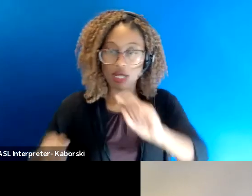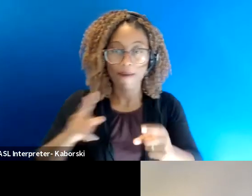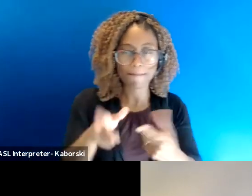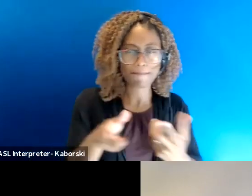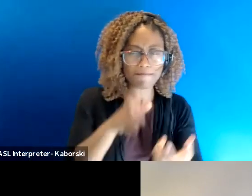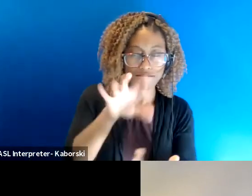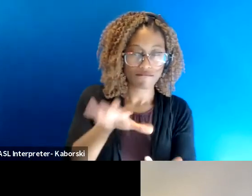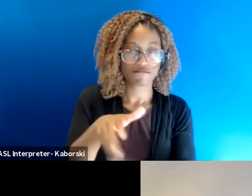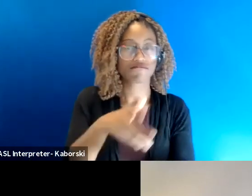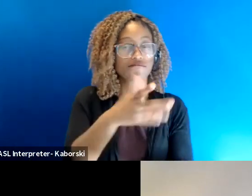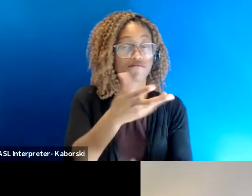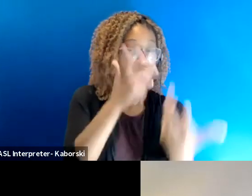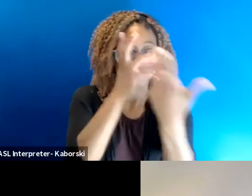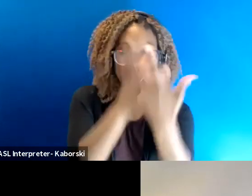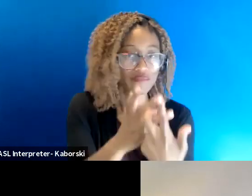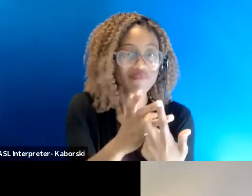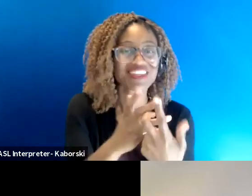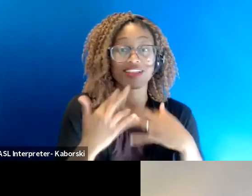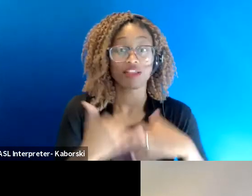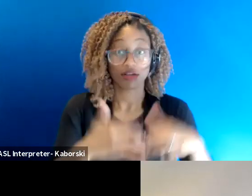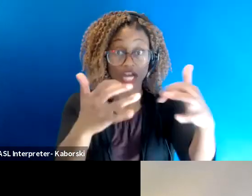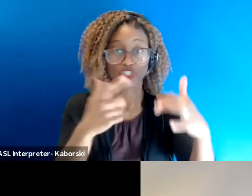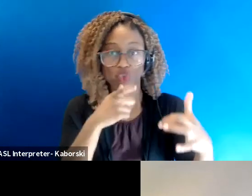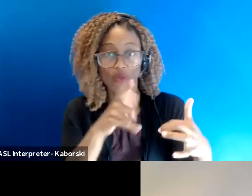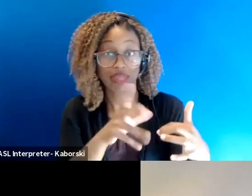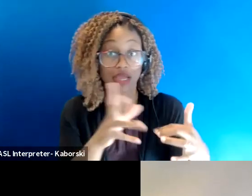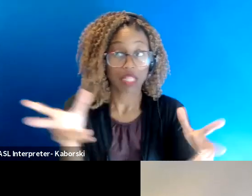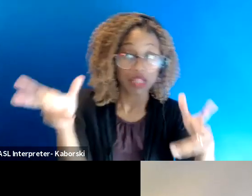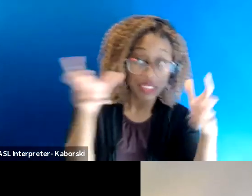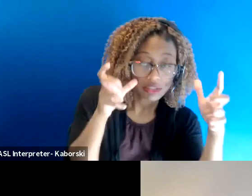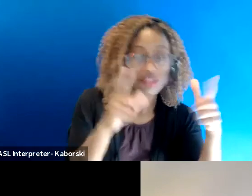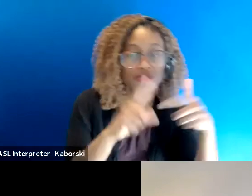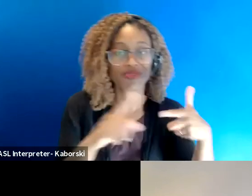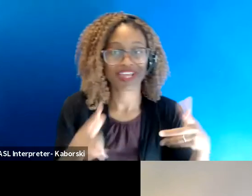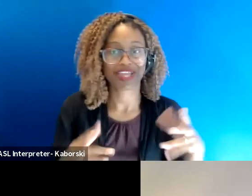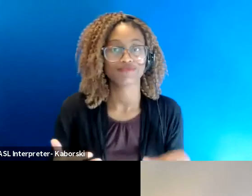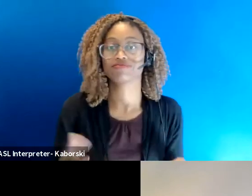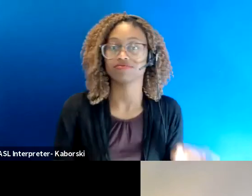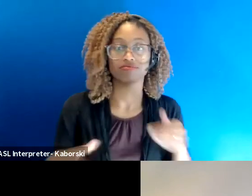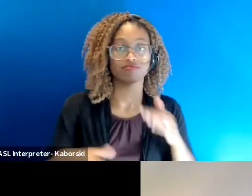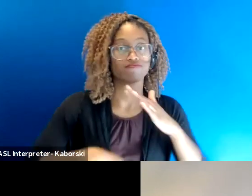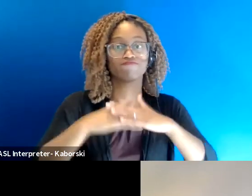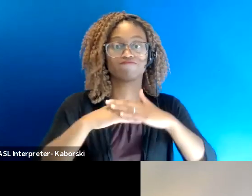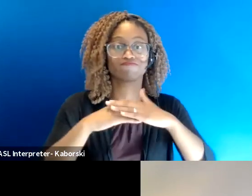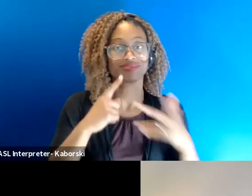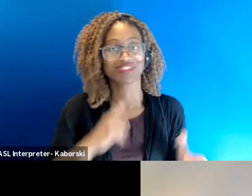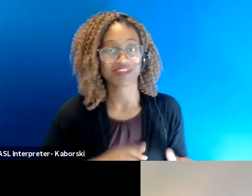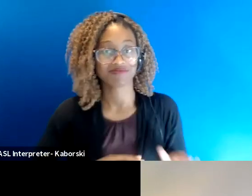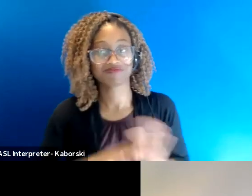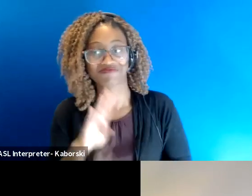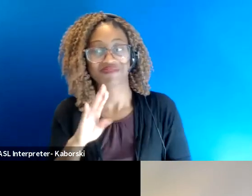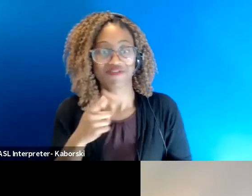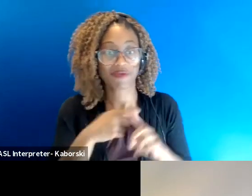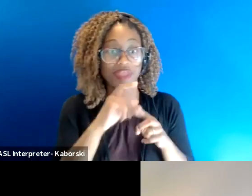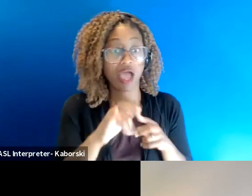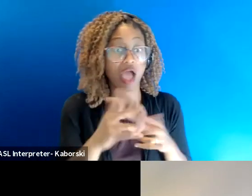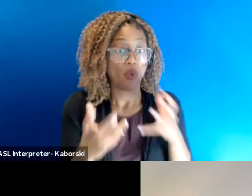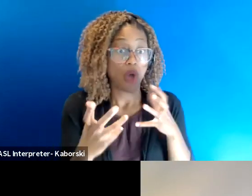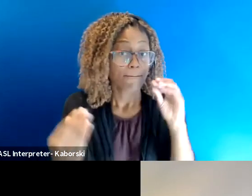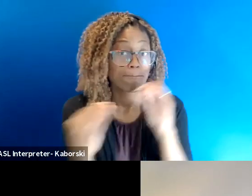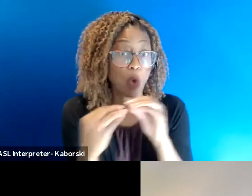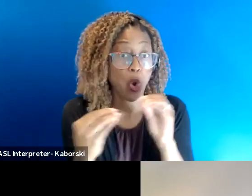our message to the audience that we're presenting it to. But I would love to actually work with